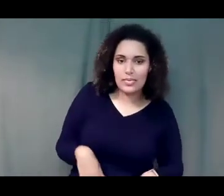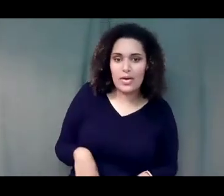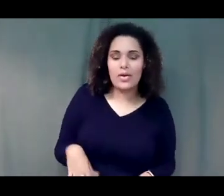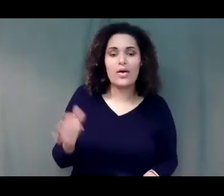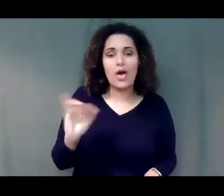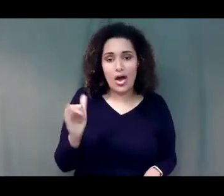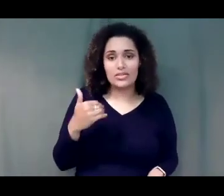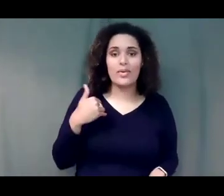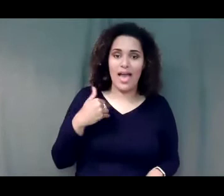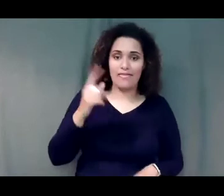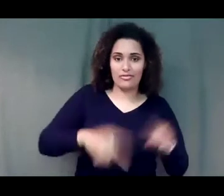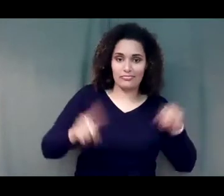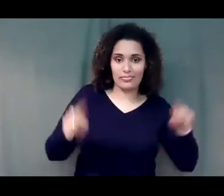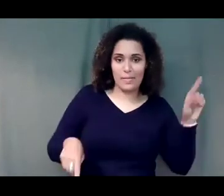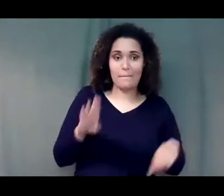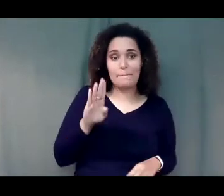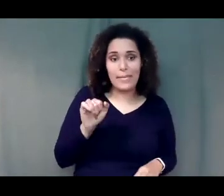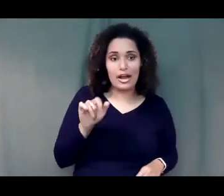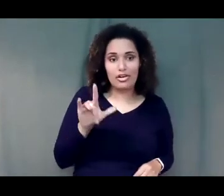we have a mix of them, and we don't really.